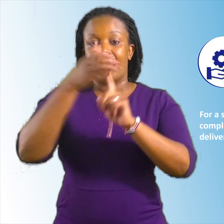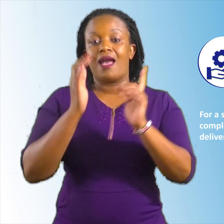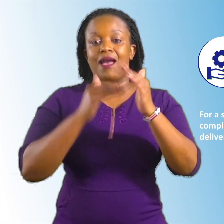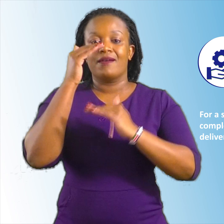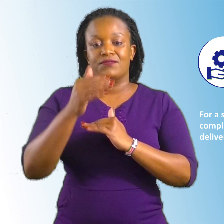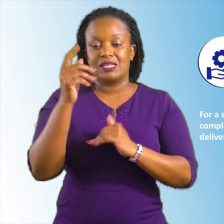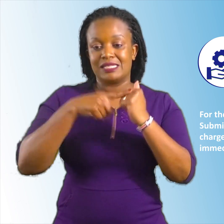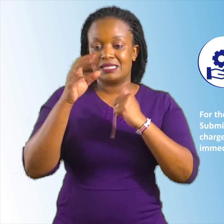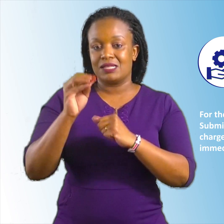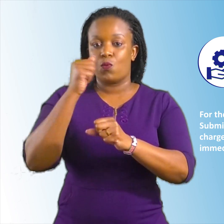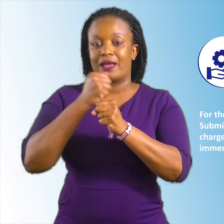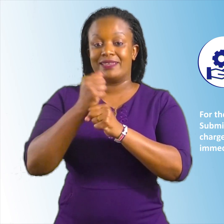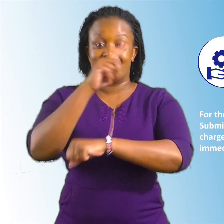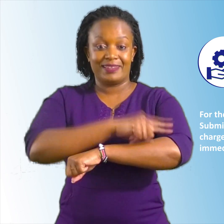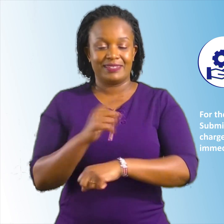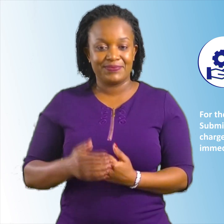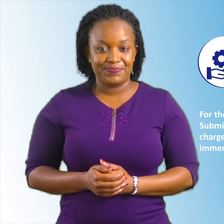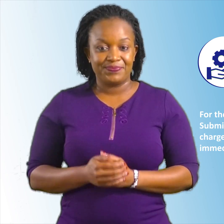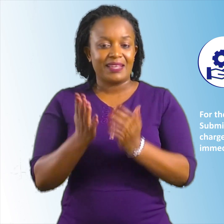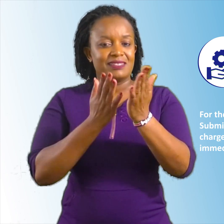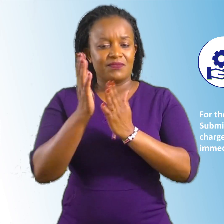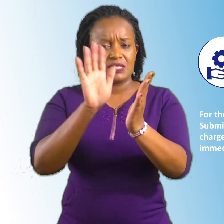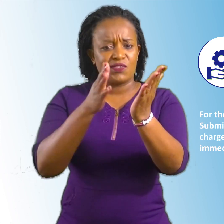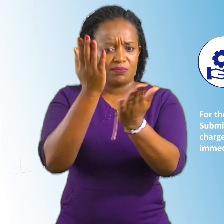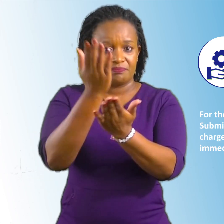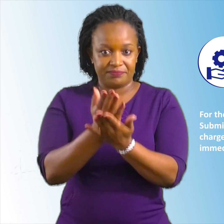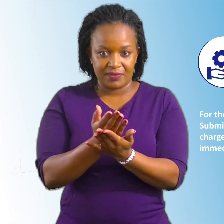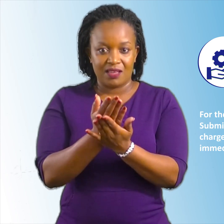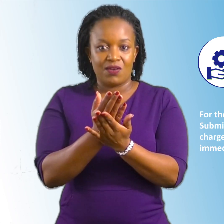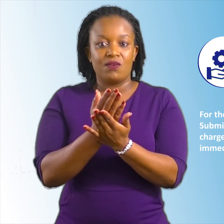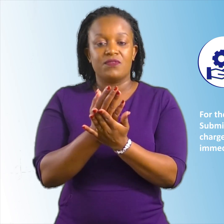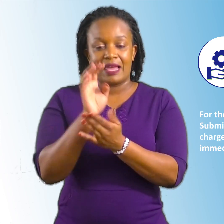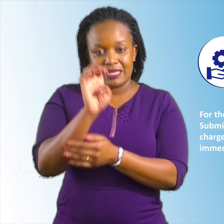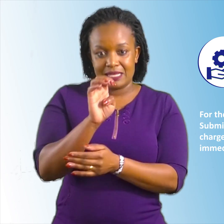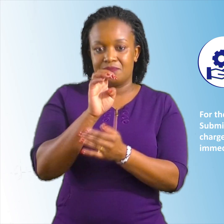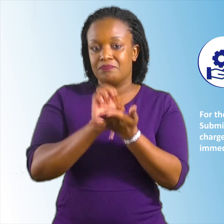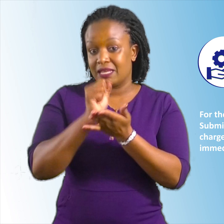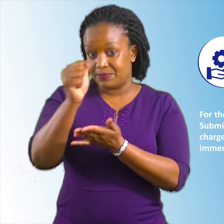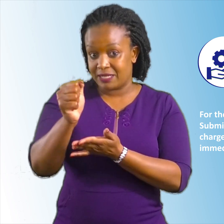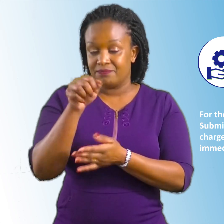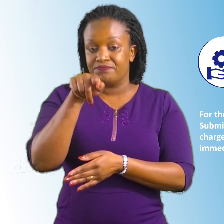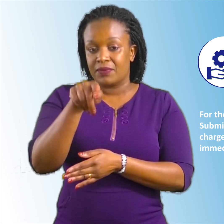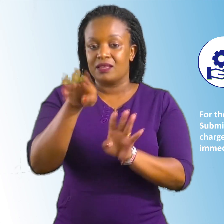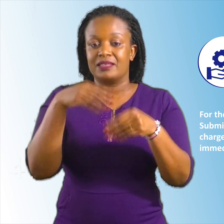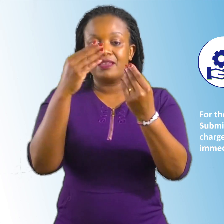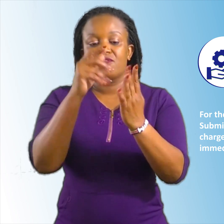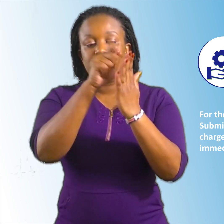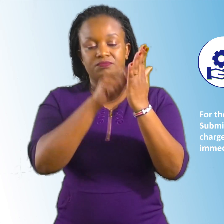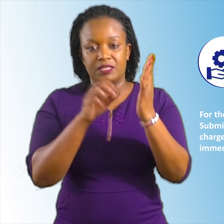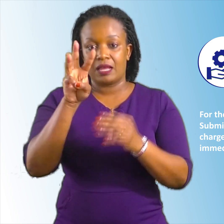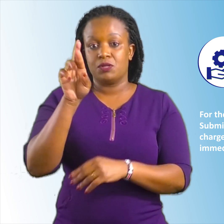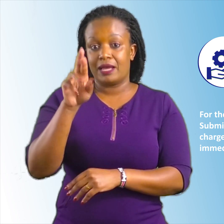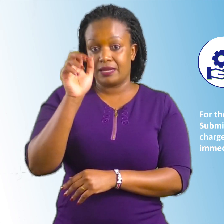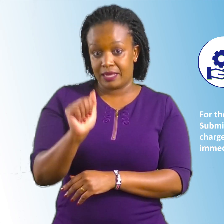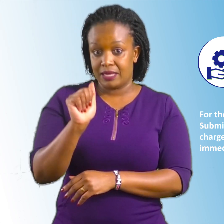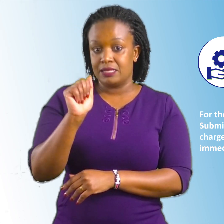60 working days. For the service of the application of an easement, submit a duly completed